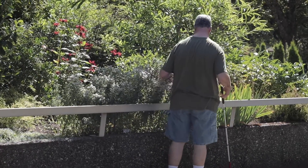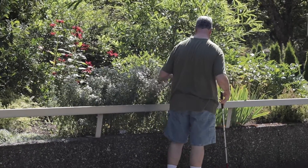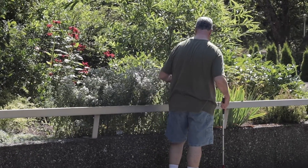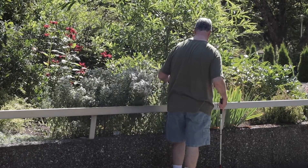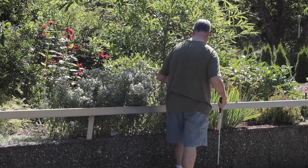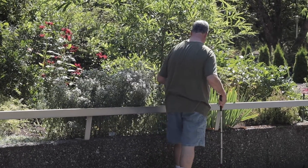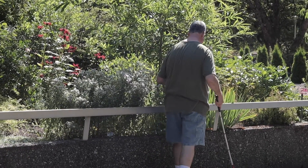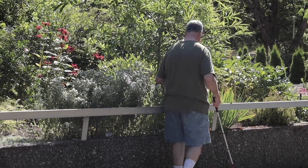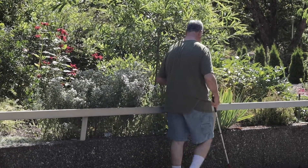about.